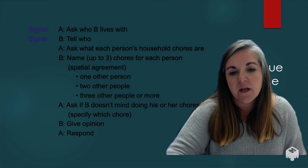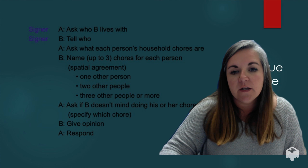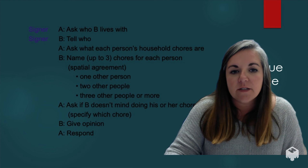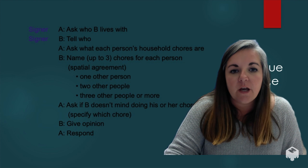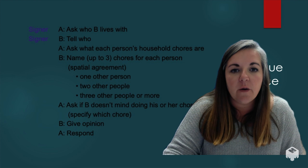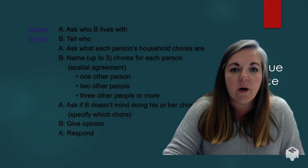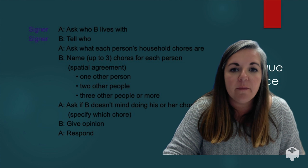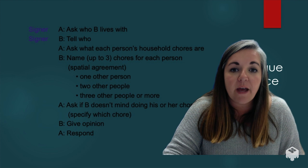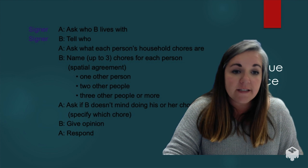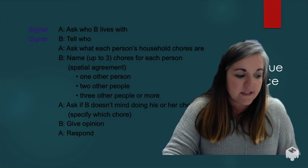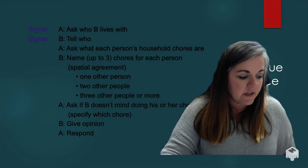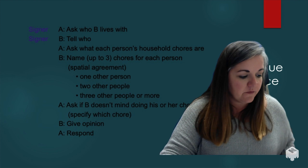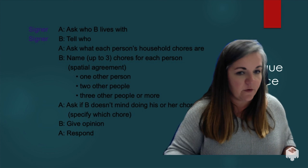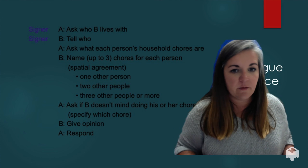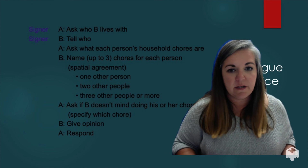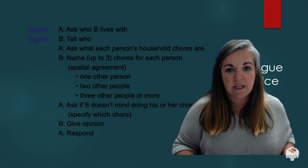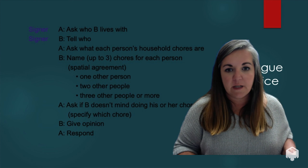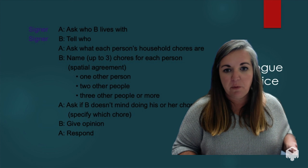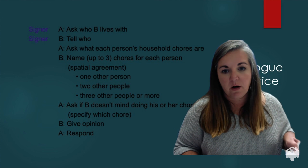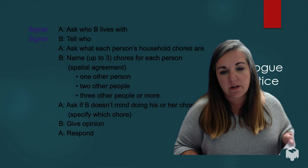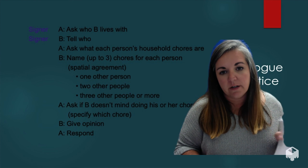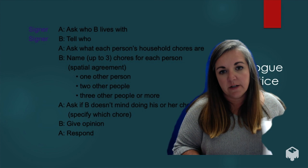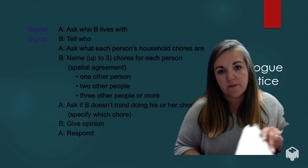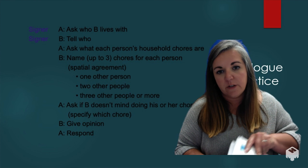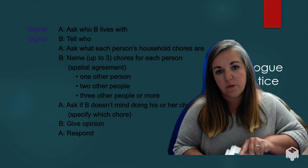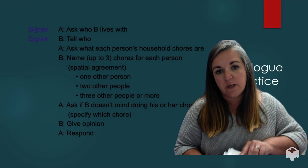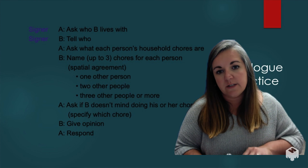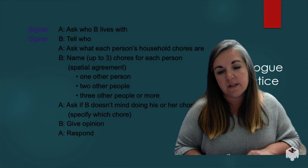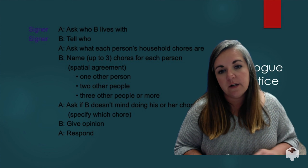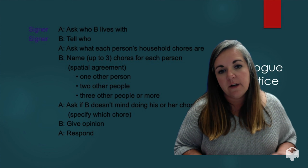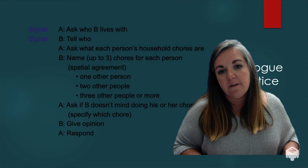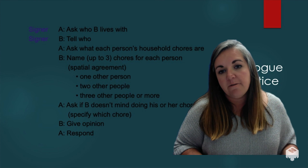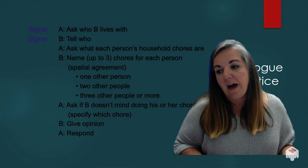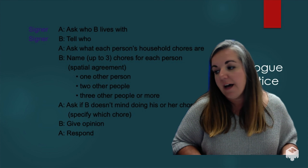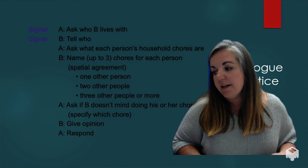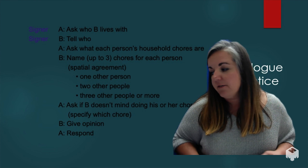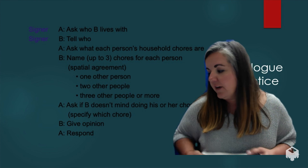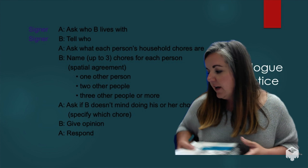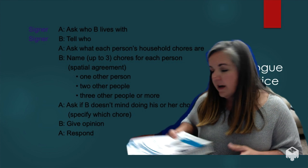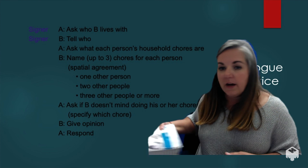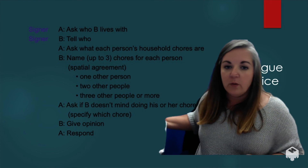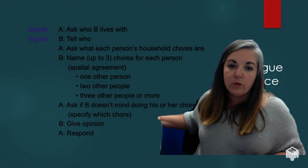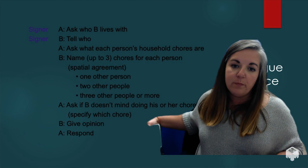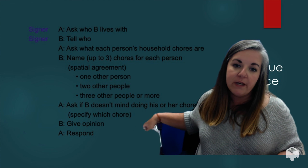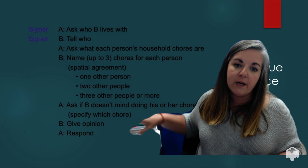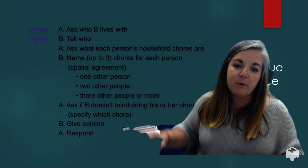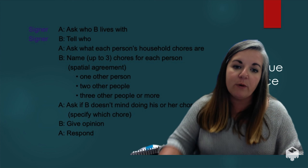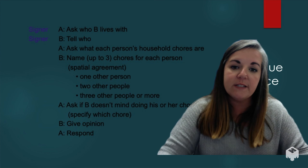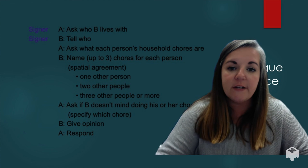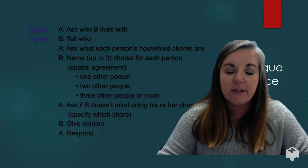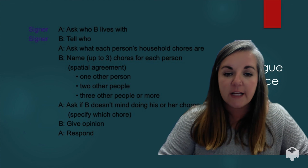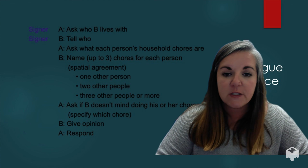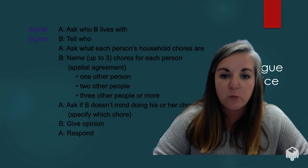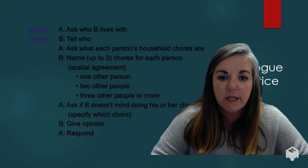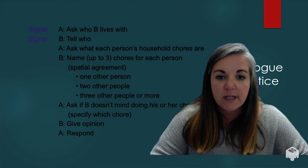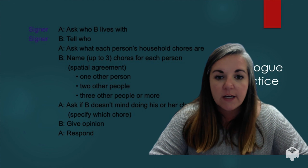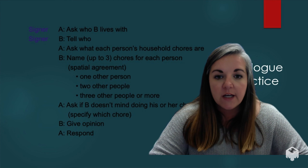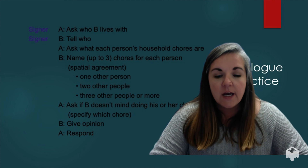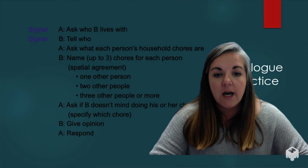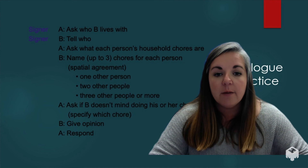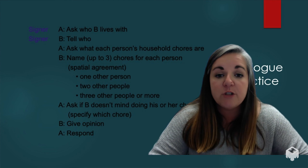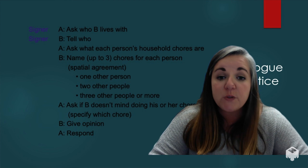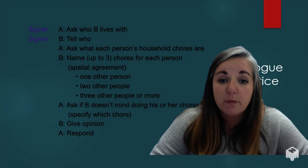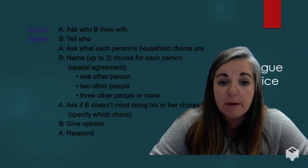together. So that's it for the beginning part of Unit 5. We'll pick up the rest of it next